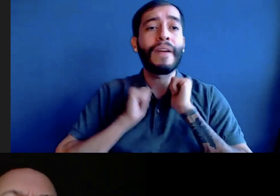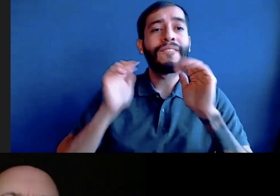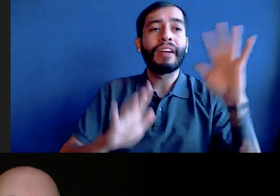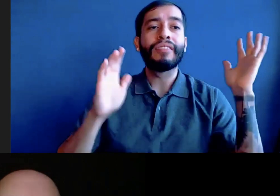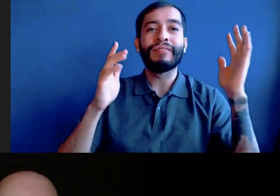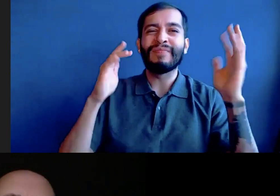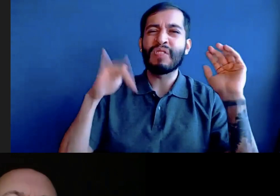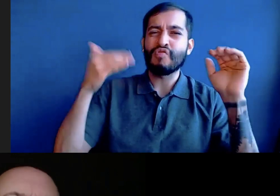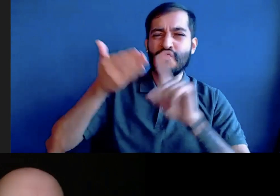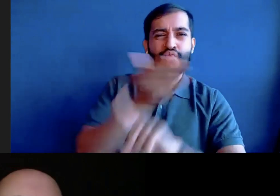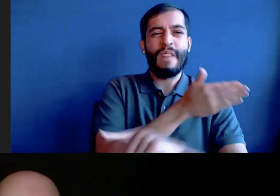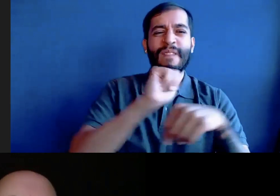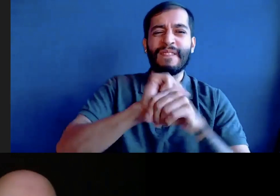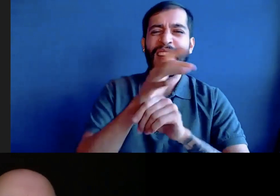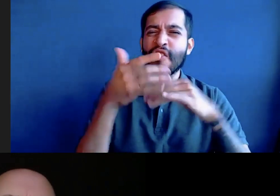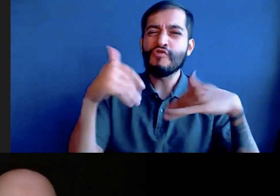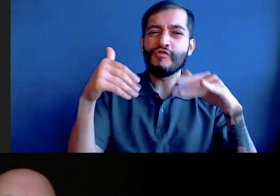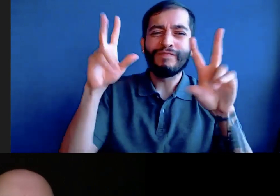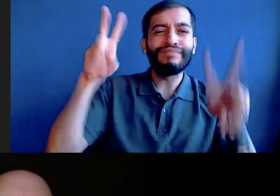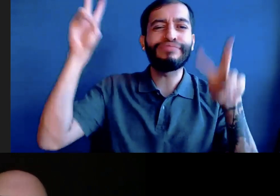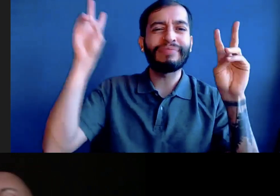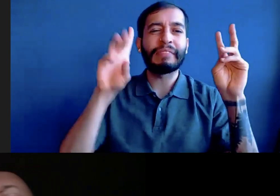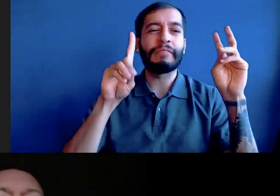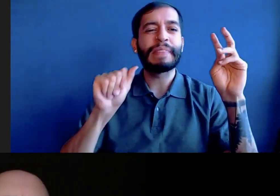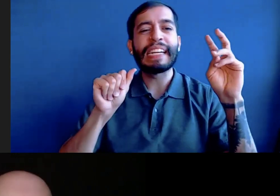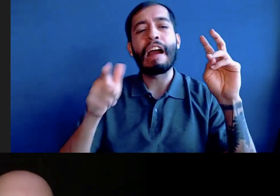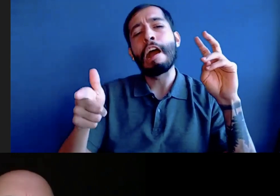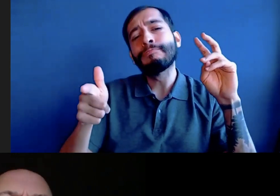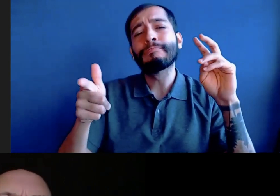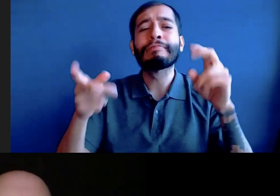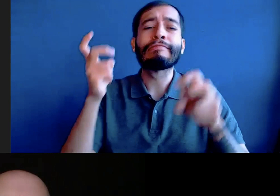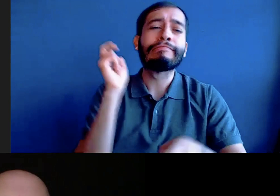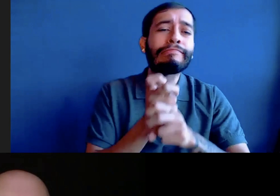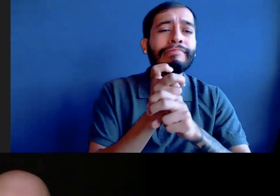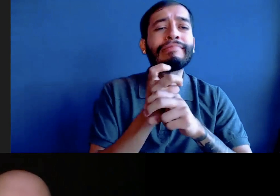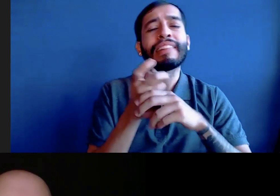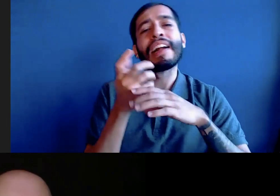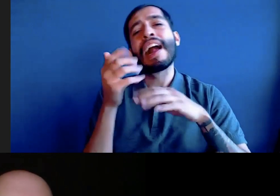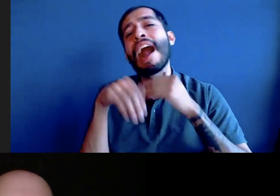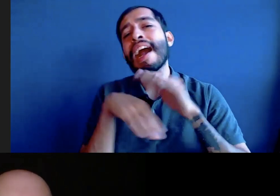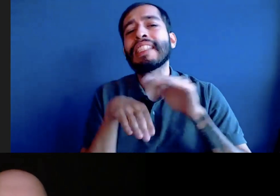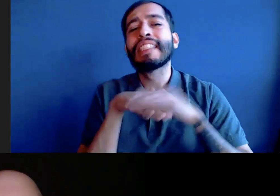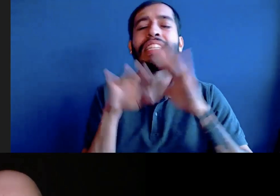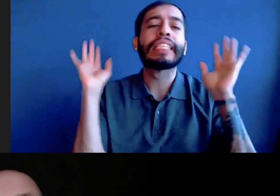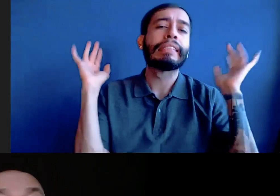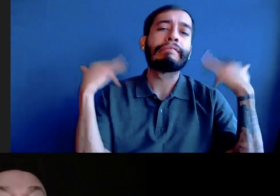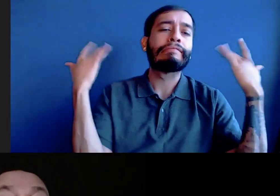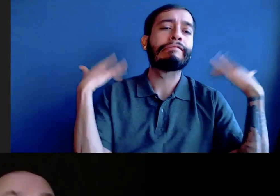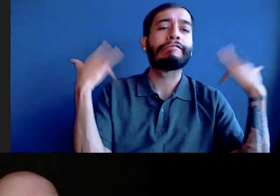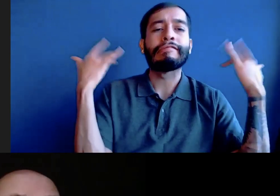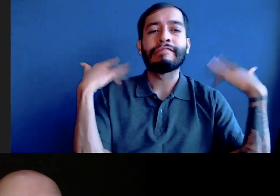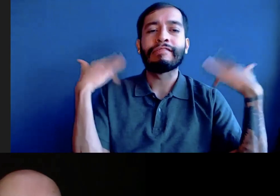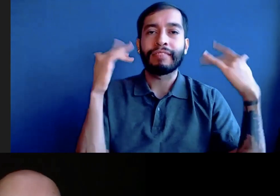they're difficult, you've got to make all these adjustments, you know, and all this sort of stuff. Not everybody. There's some wonderful theatres in the UK that are dealing with that, and